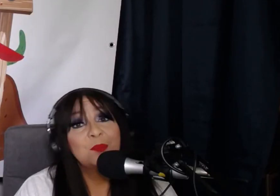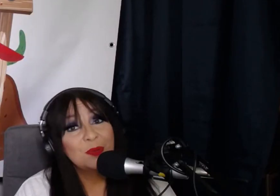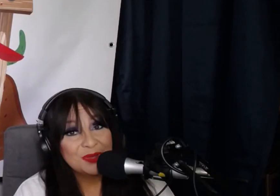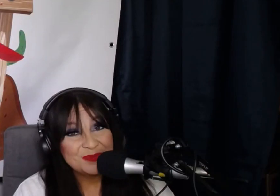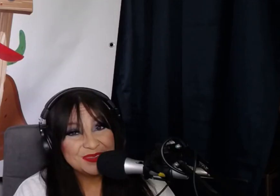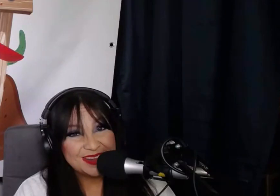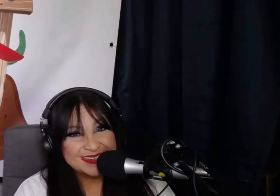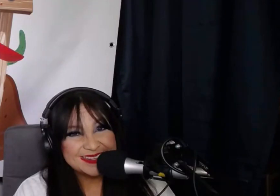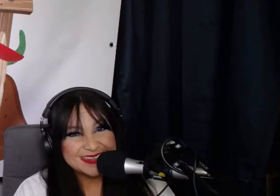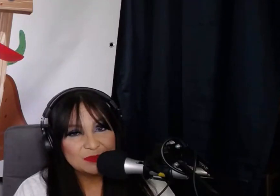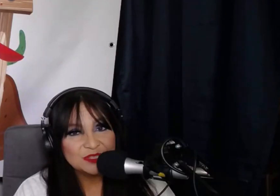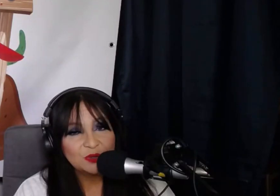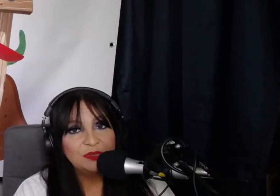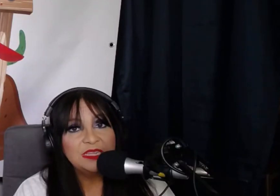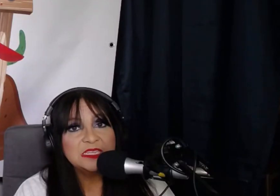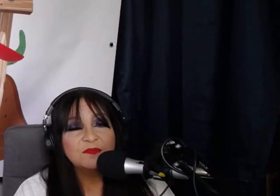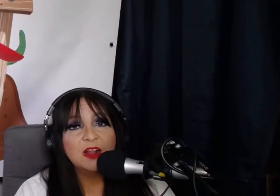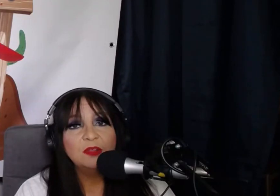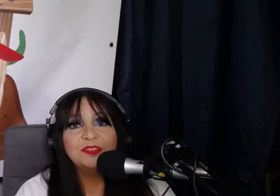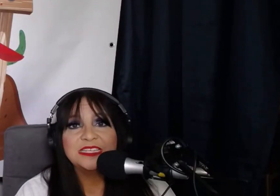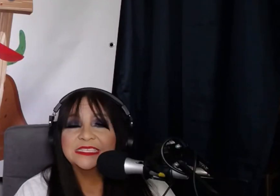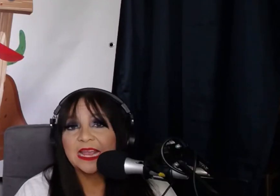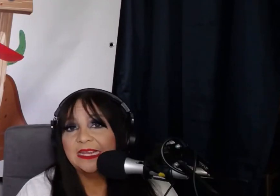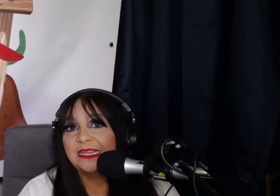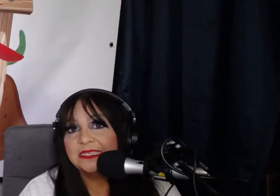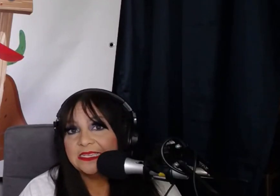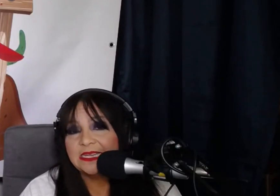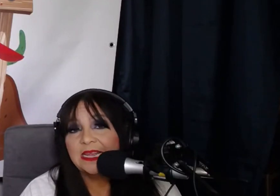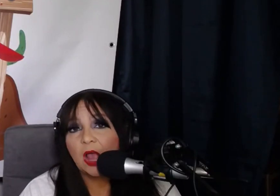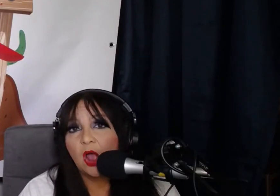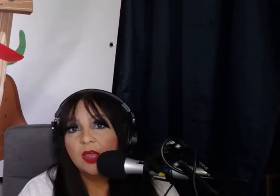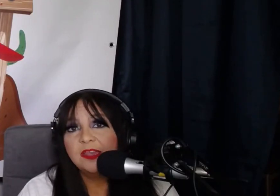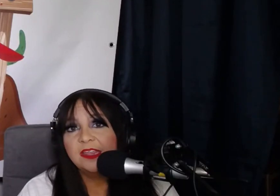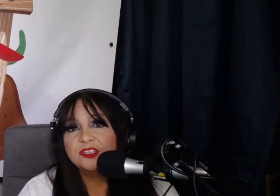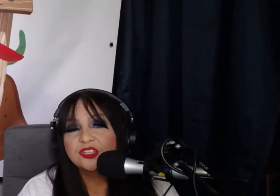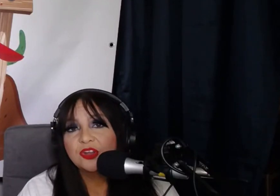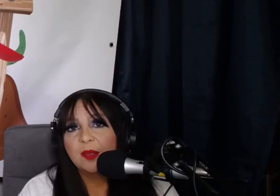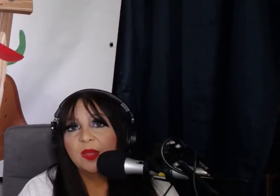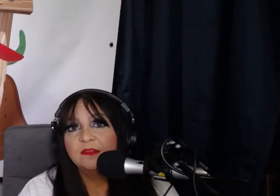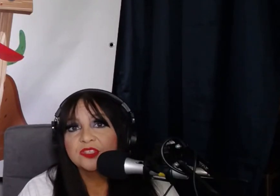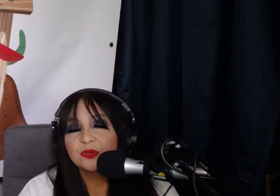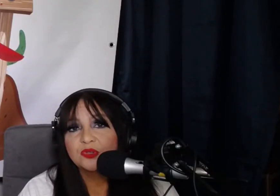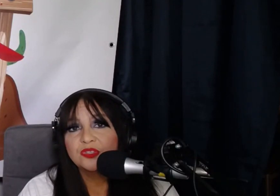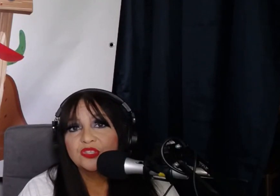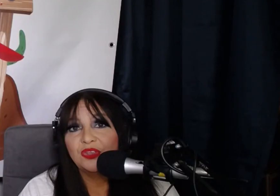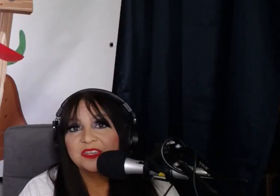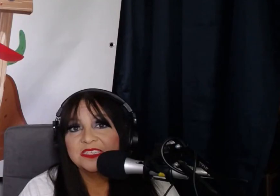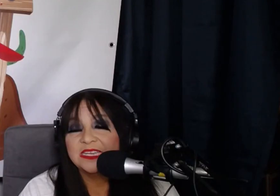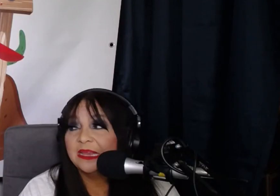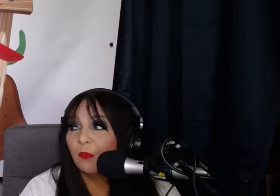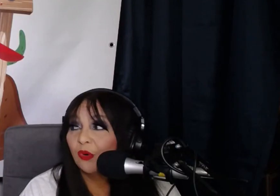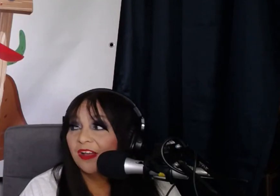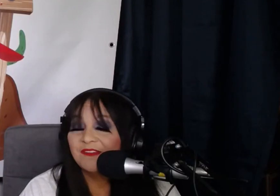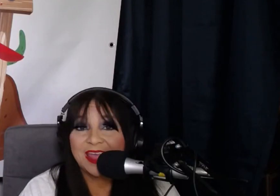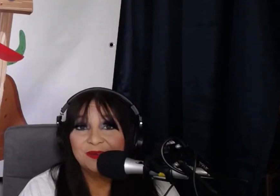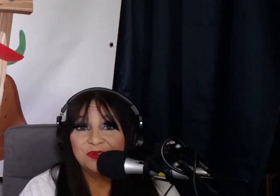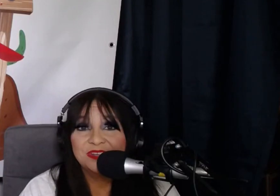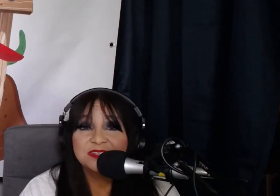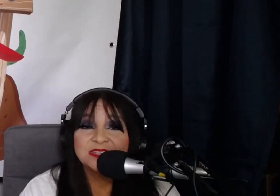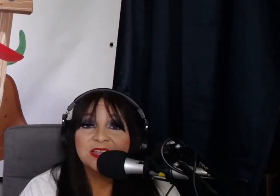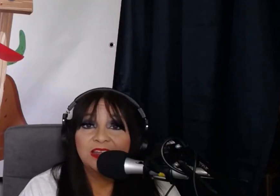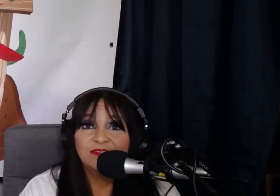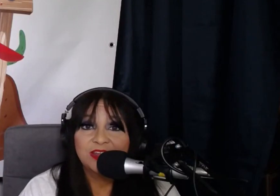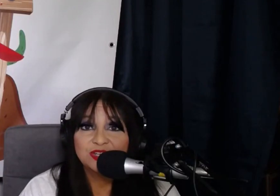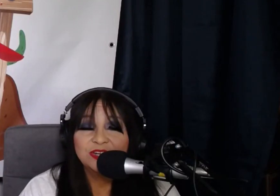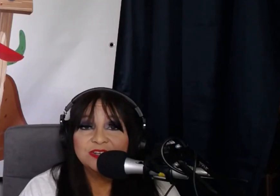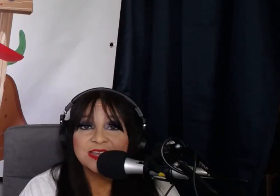That's right. But we hope you liked this episode. Please follow the Signing D on Instagram and the socials so you can see more of